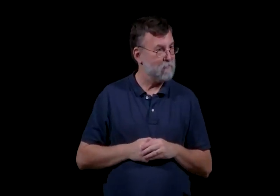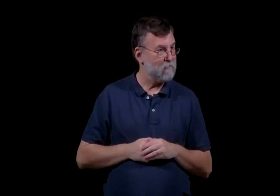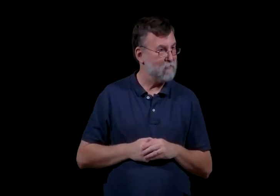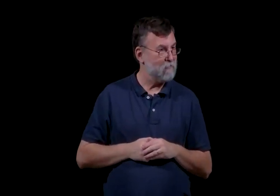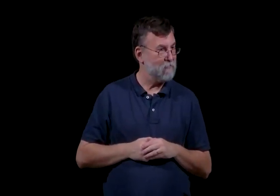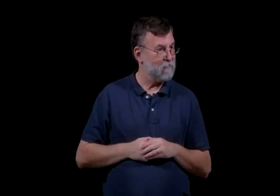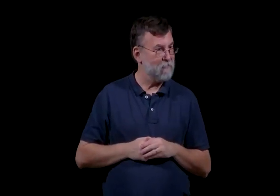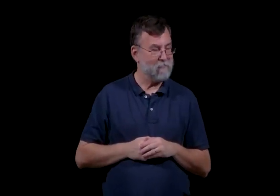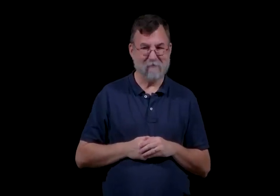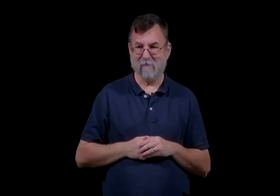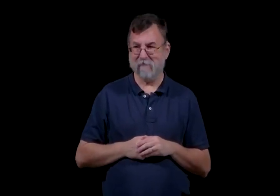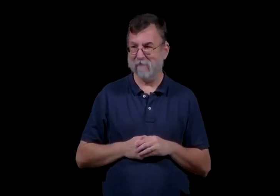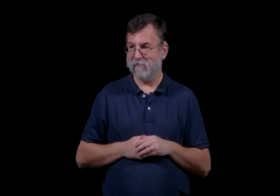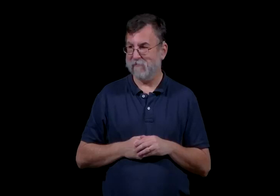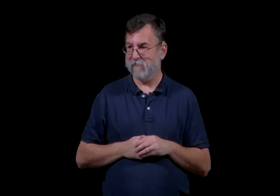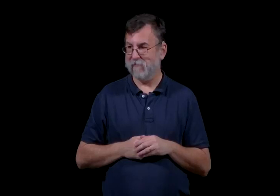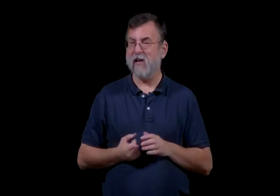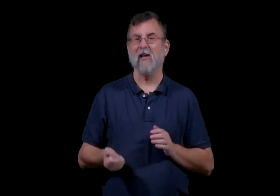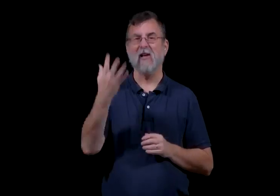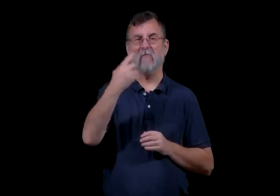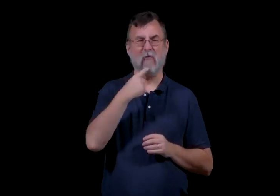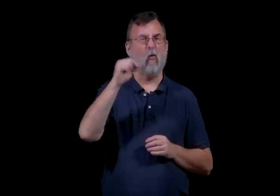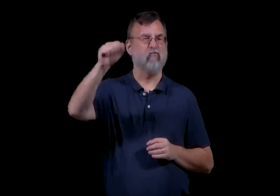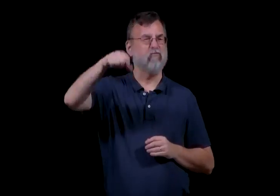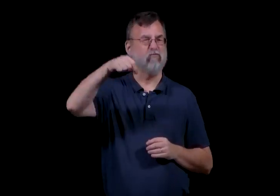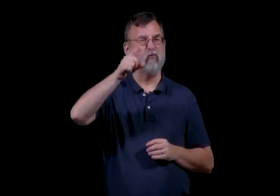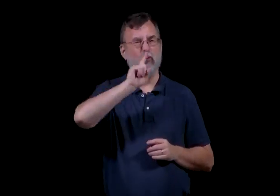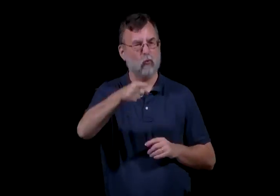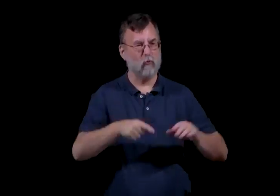Baptist? True or false? How many say true?